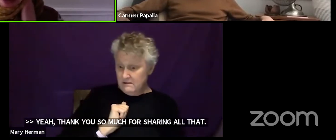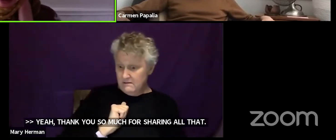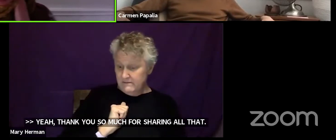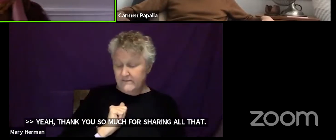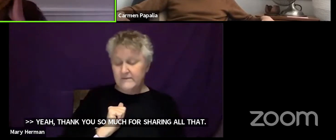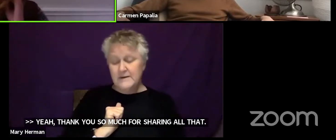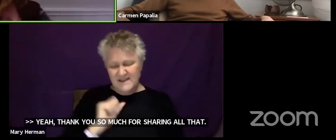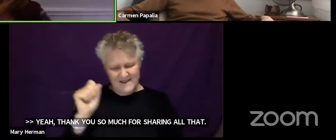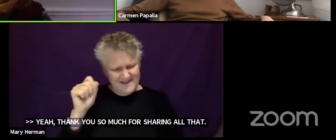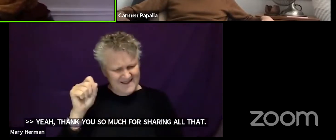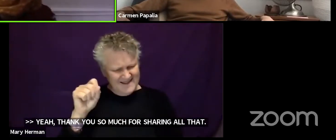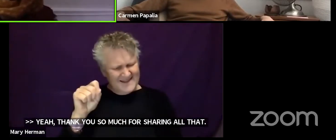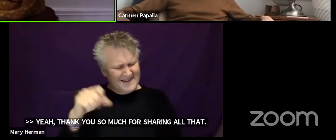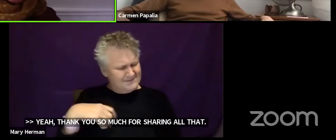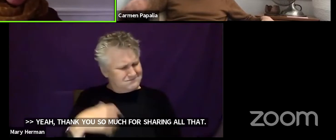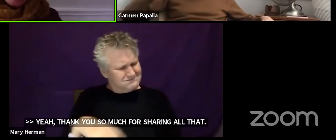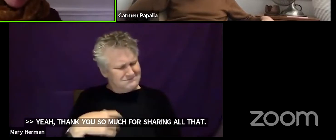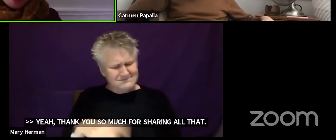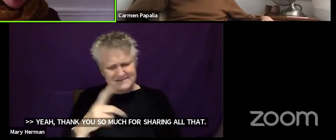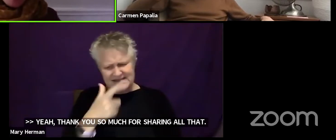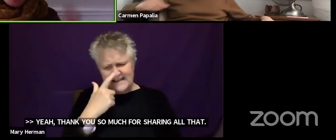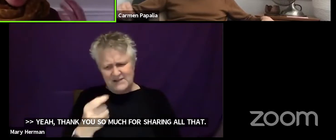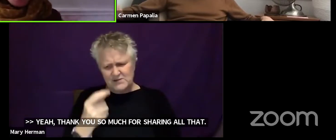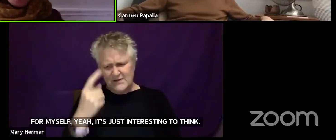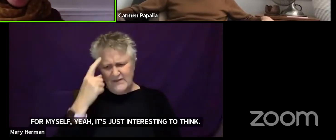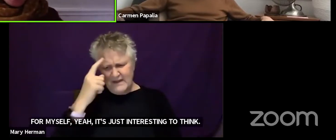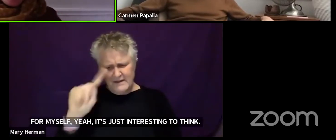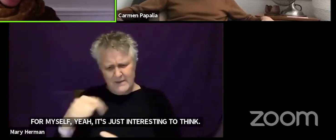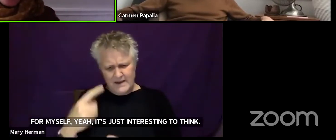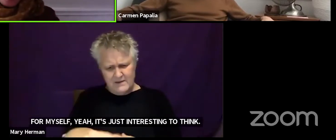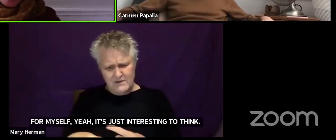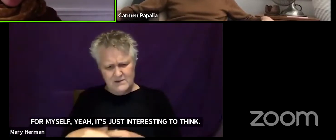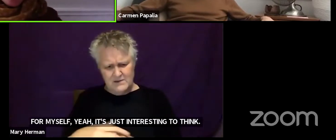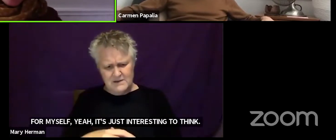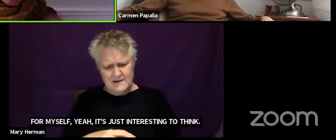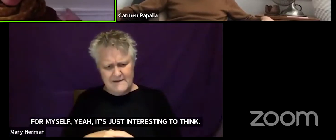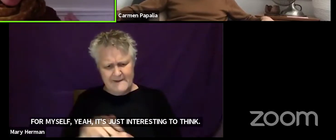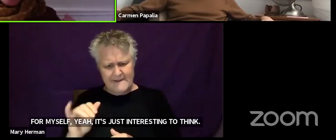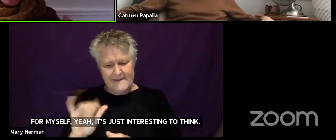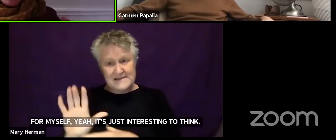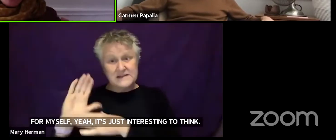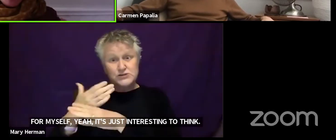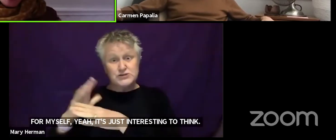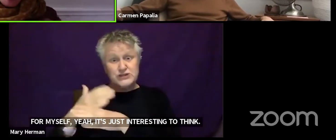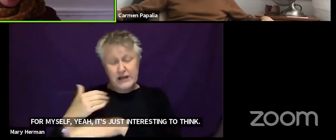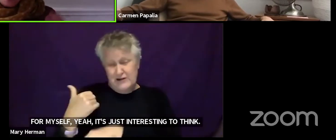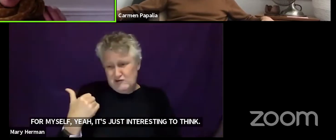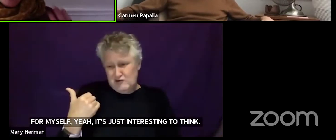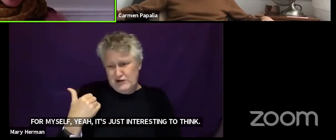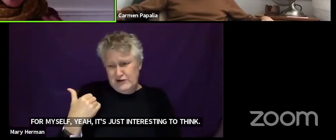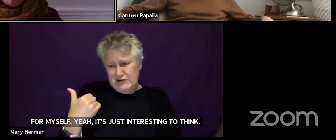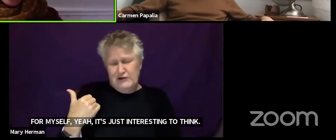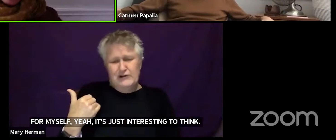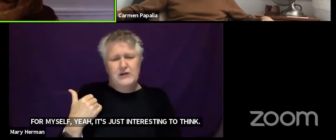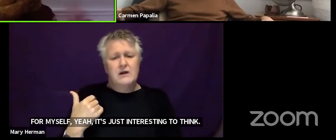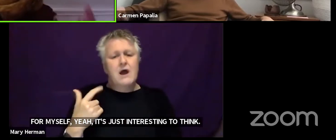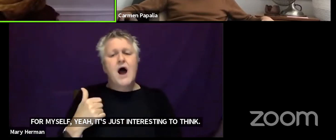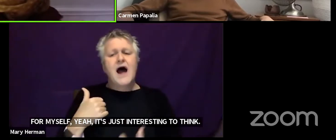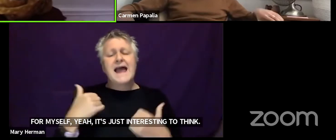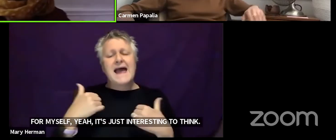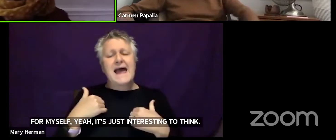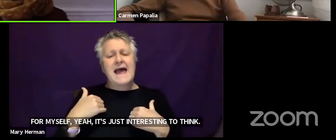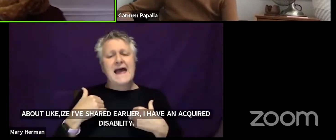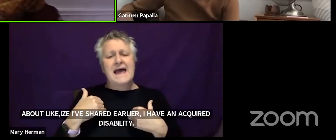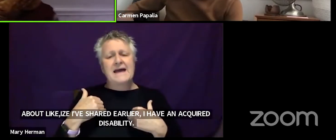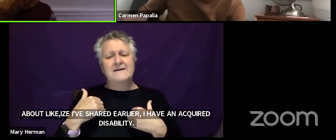yeah, it's just interesting to think about, like, as I've shared earlier, I have an acquired disability. I mean, I have a lot going